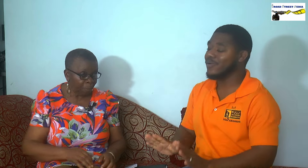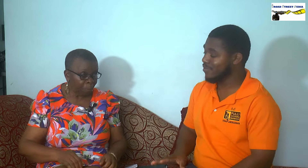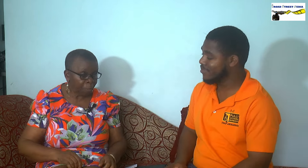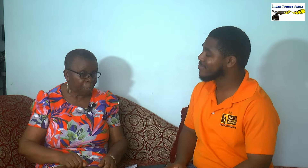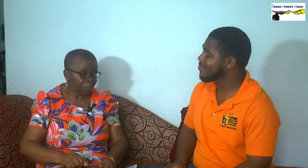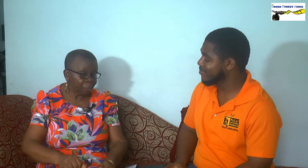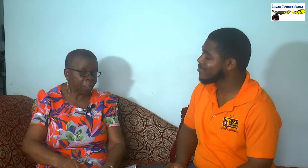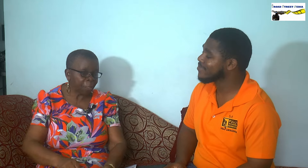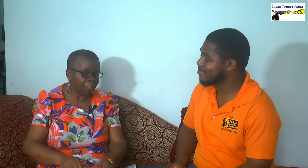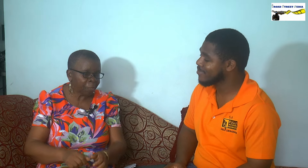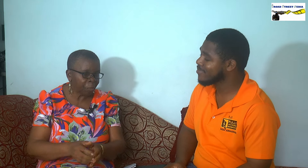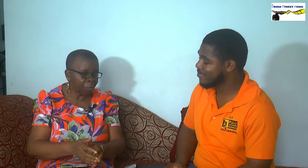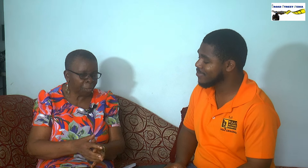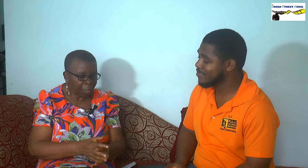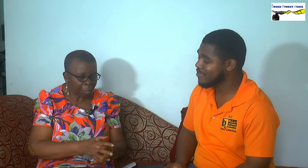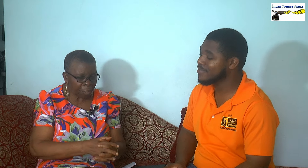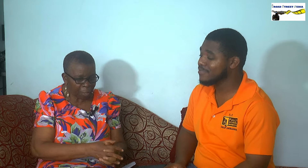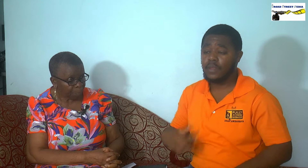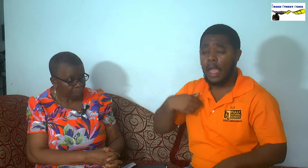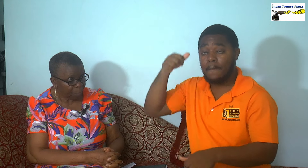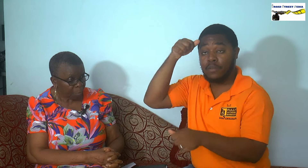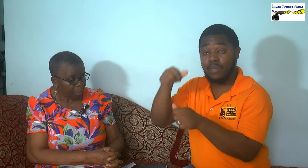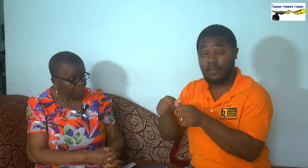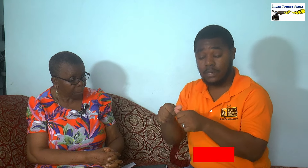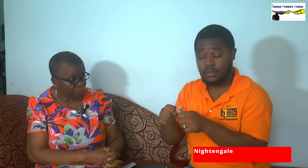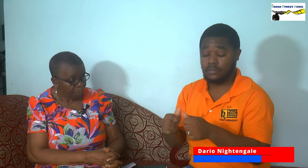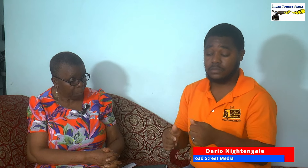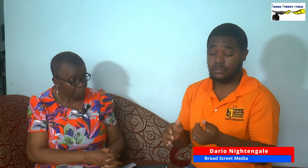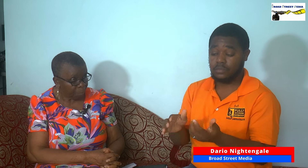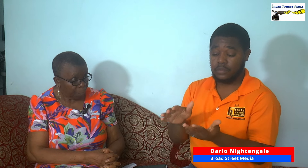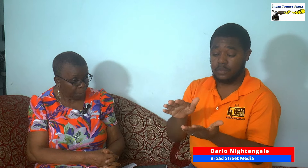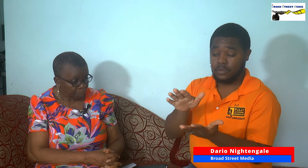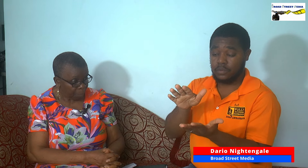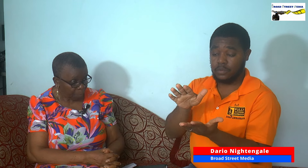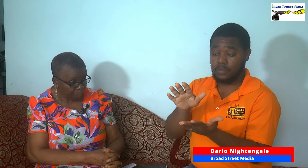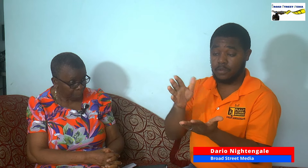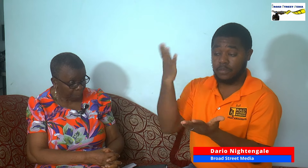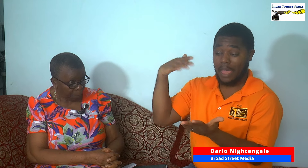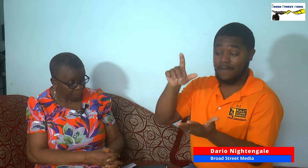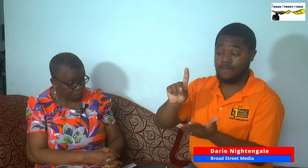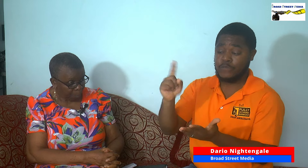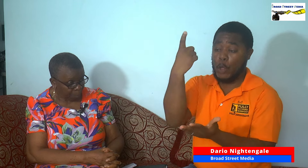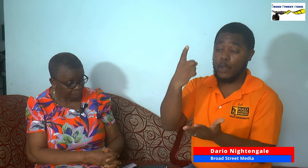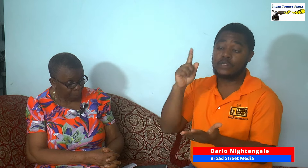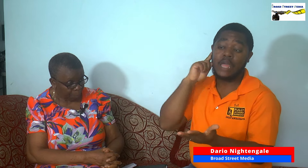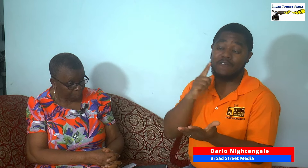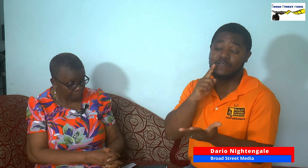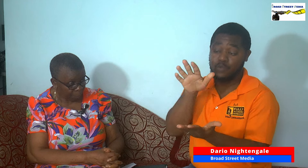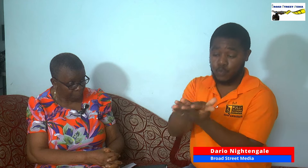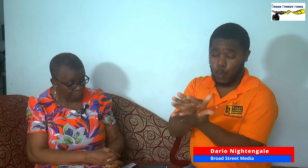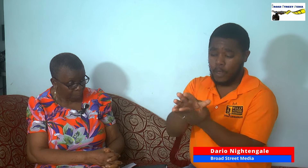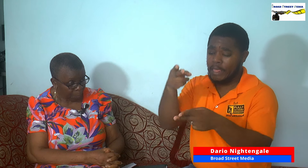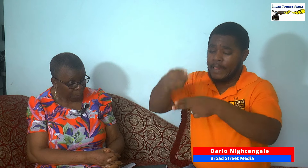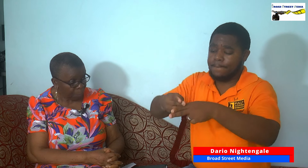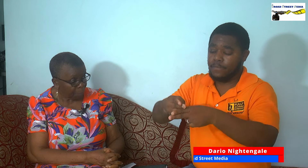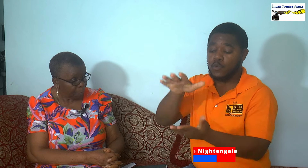That's good. Yes, that's good. Yes. Yeah. I remember in the past,